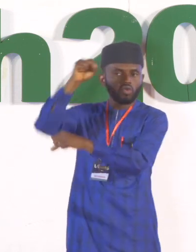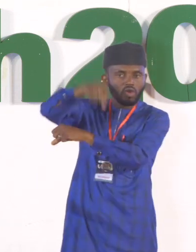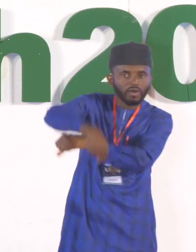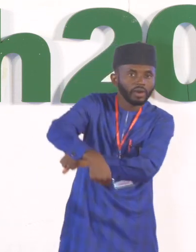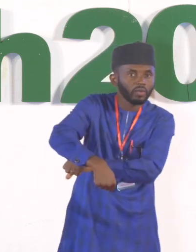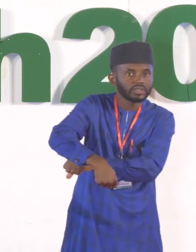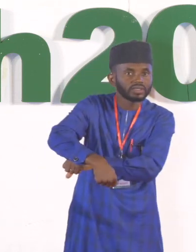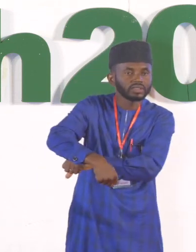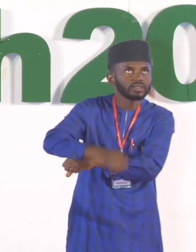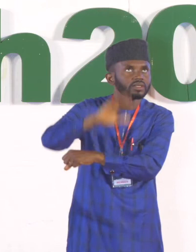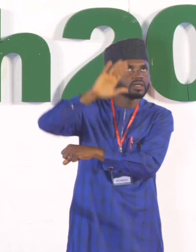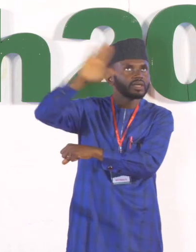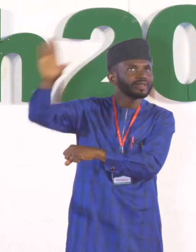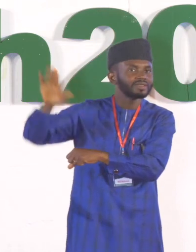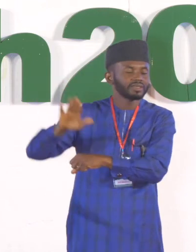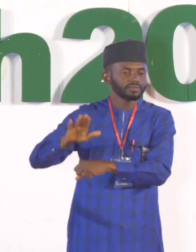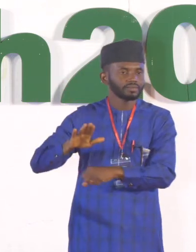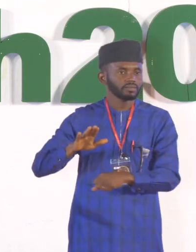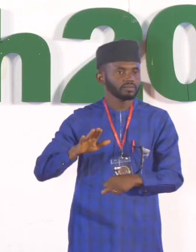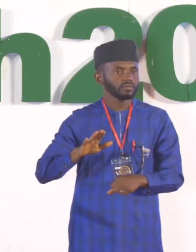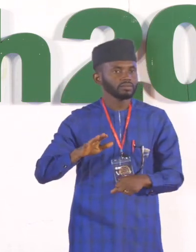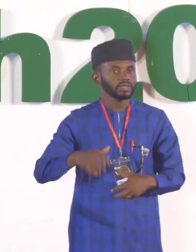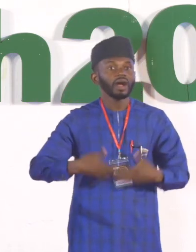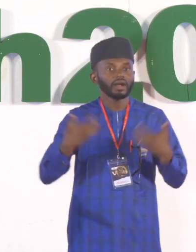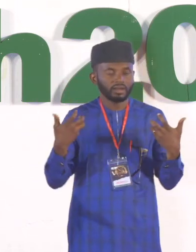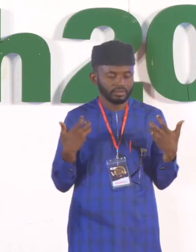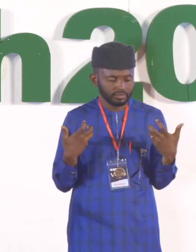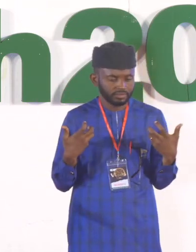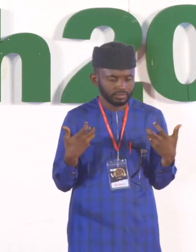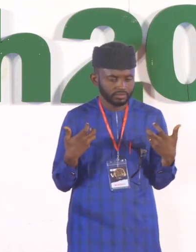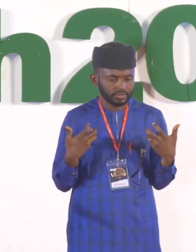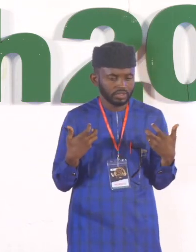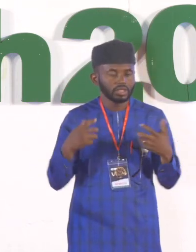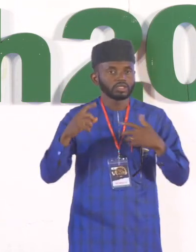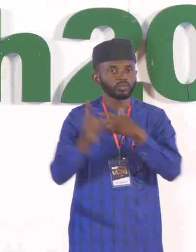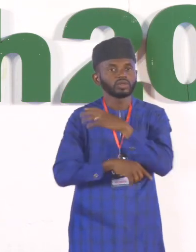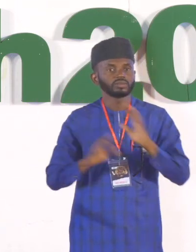come with 99 records